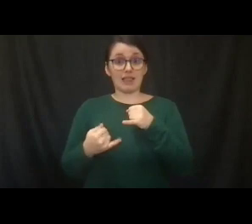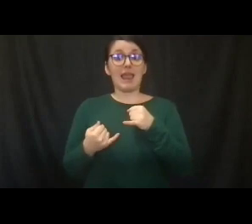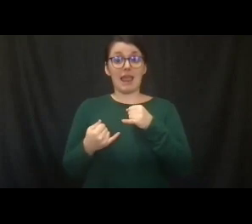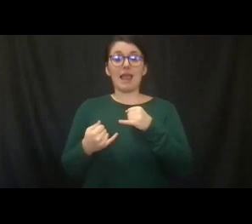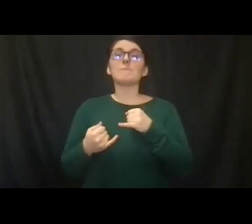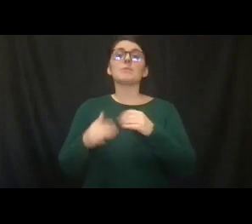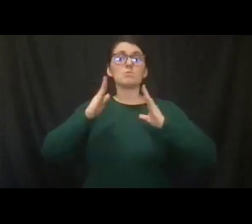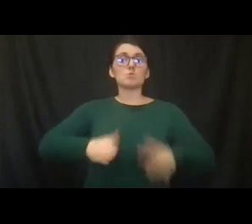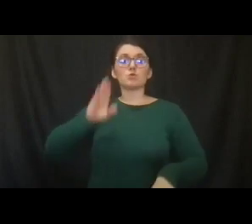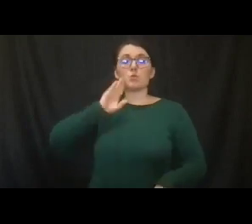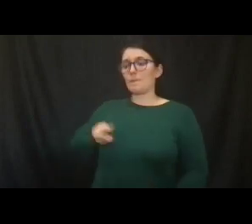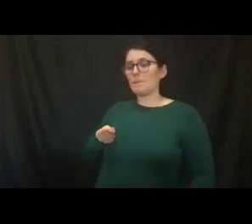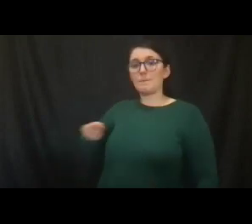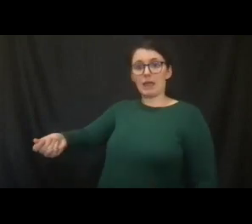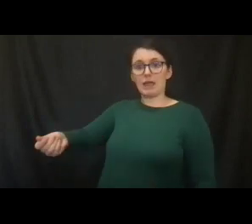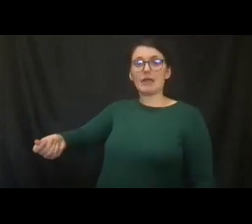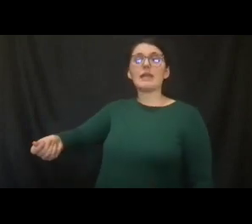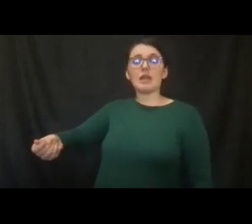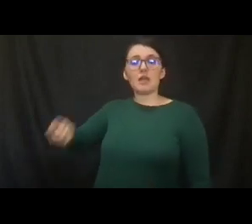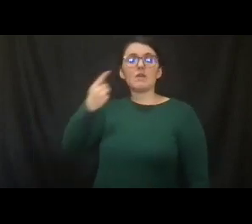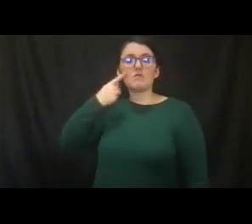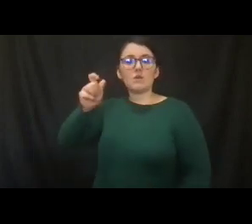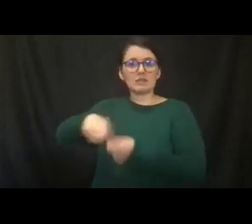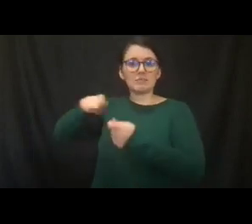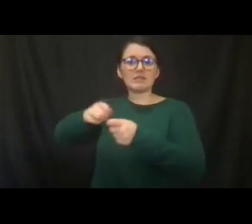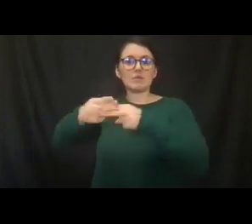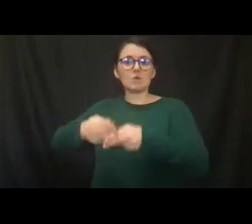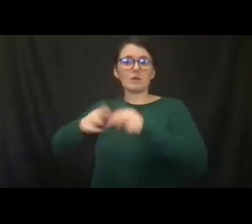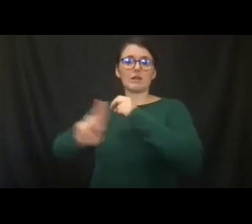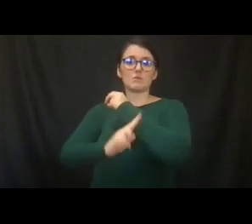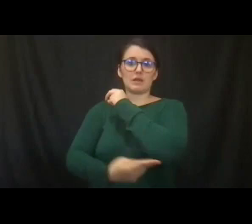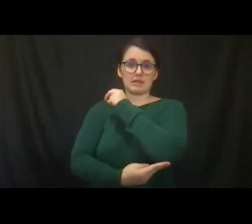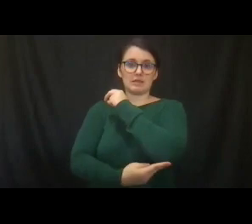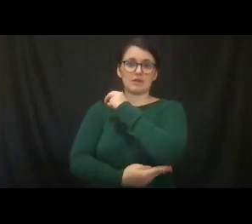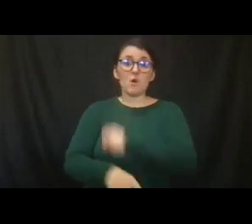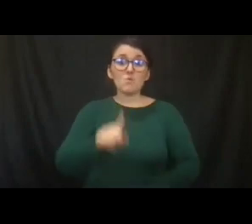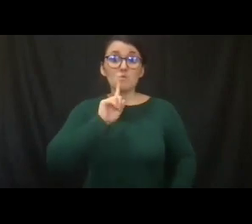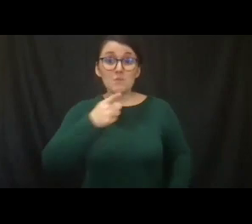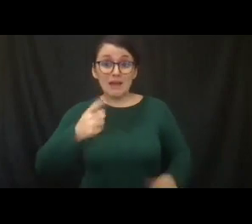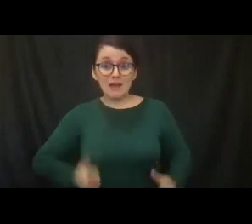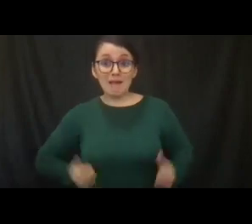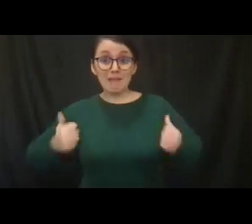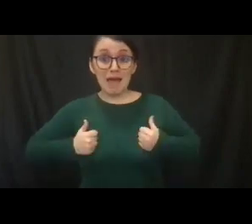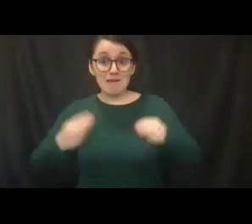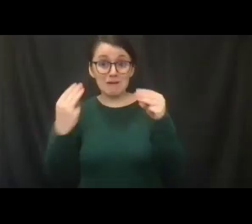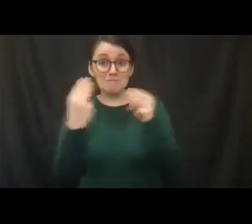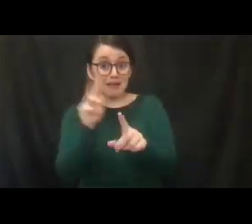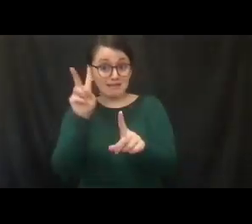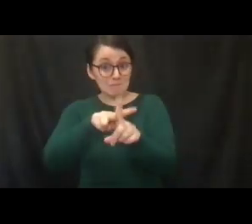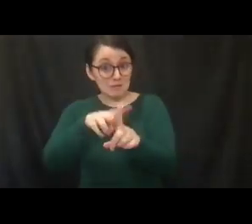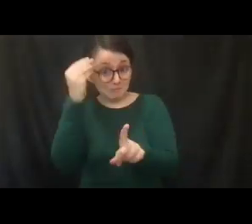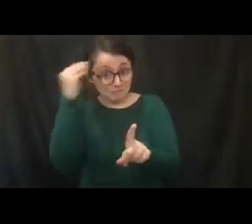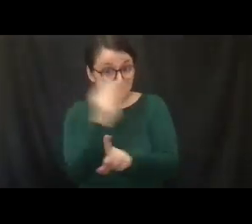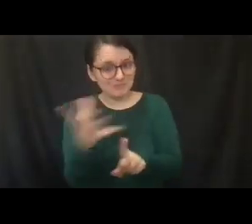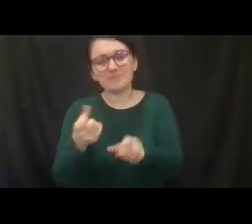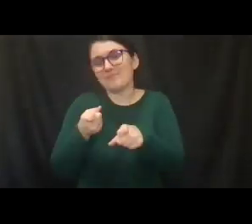to pay for that waste. Real life math application. So what does